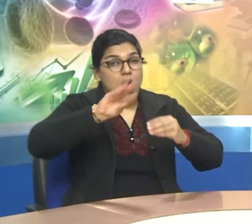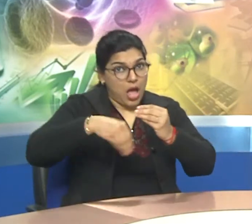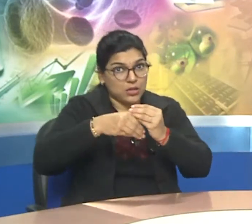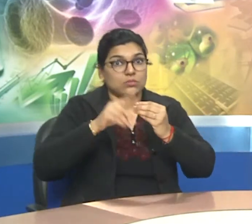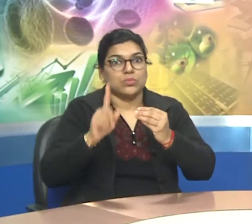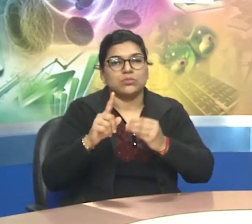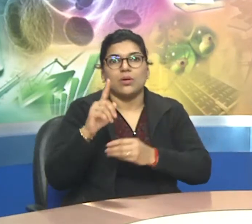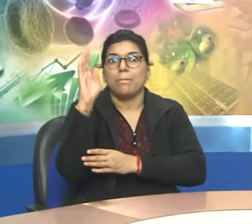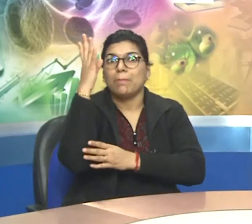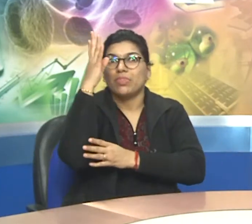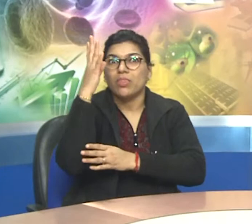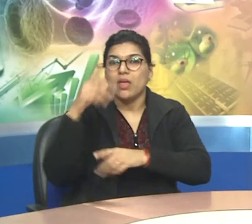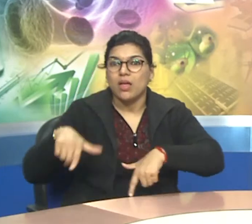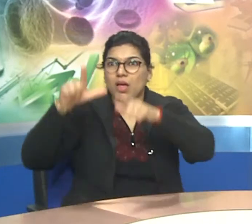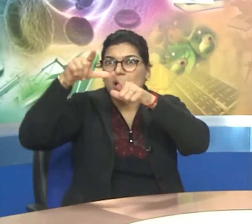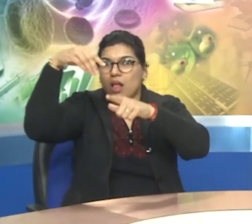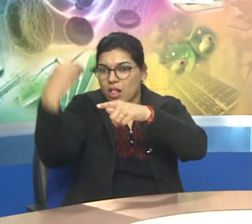You can add leaves